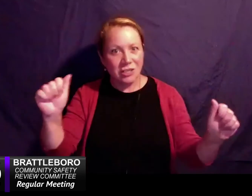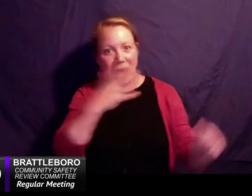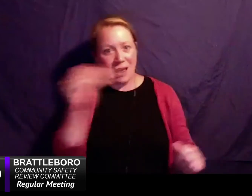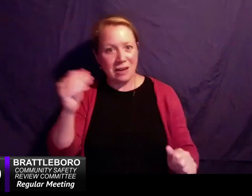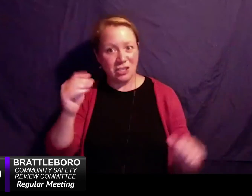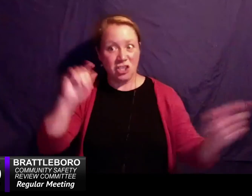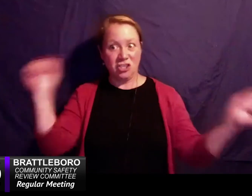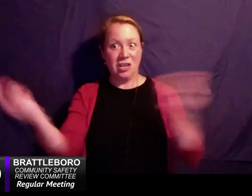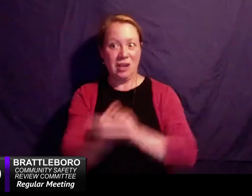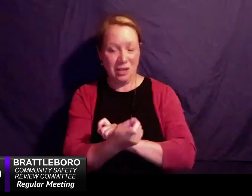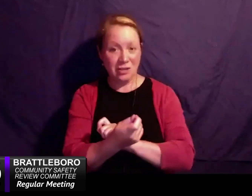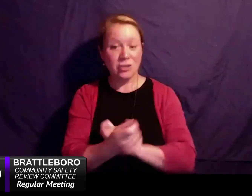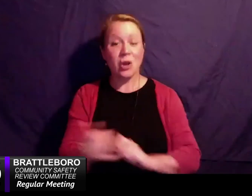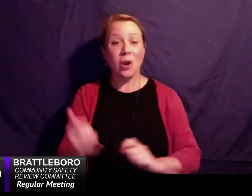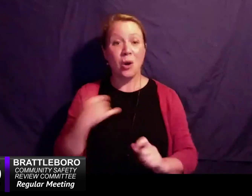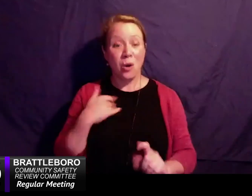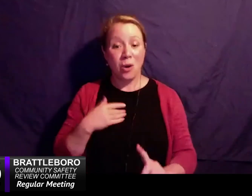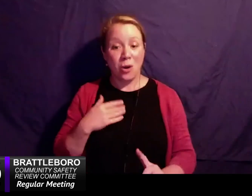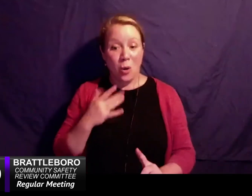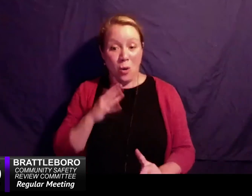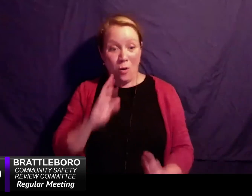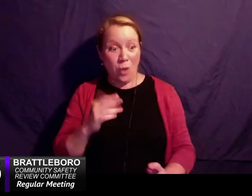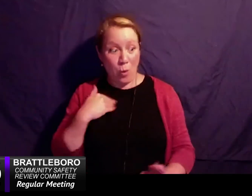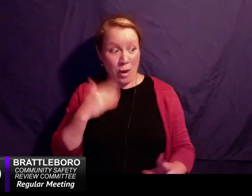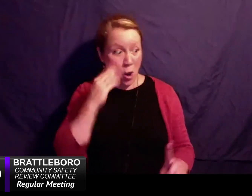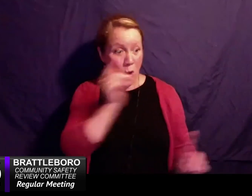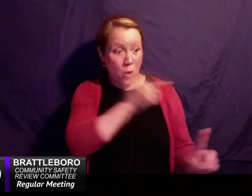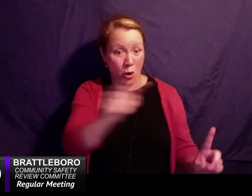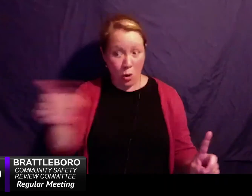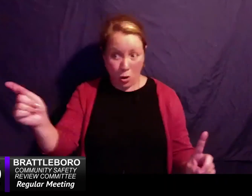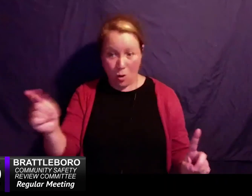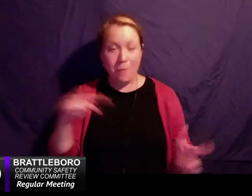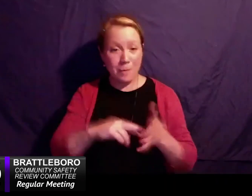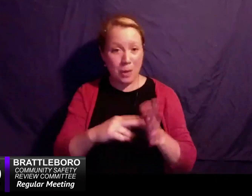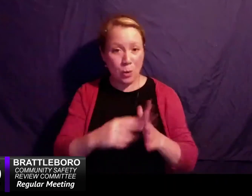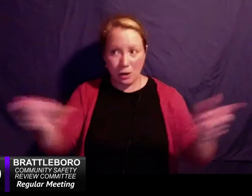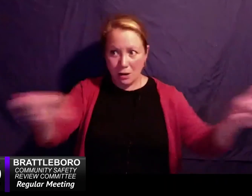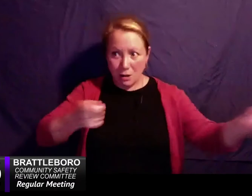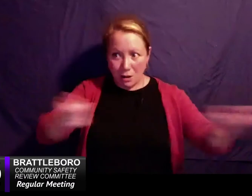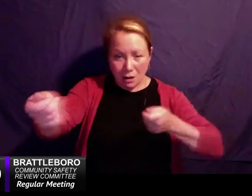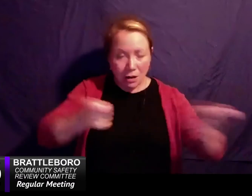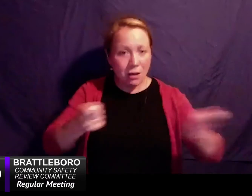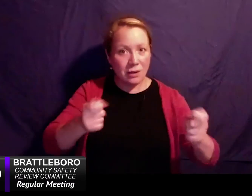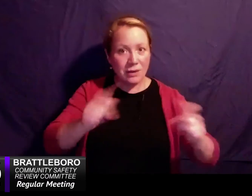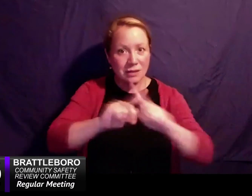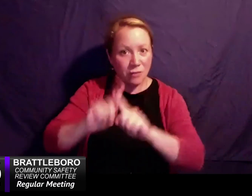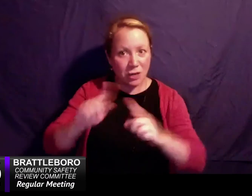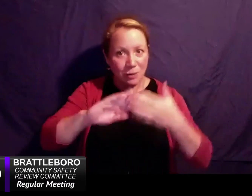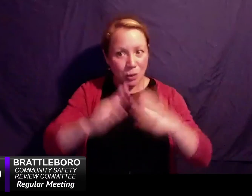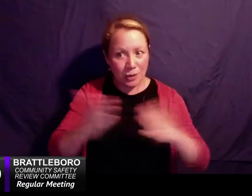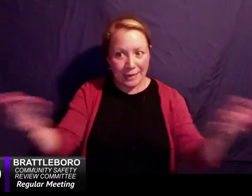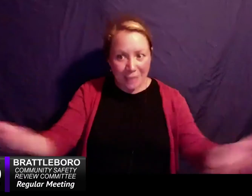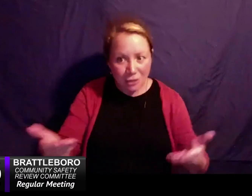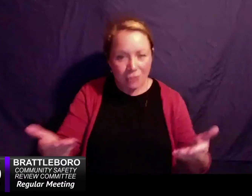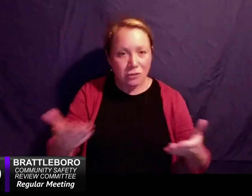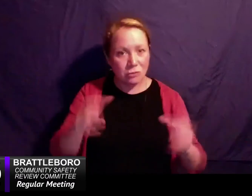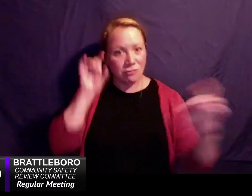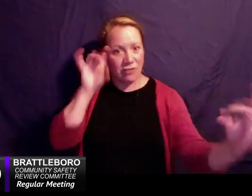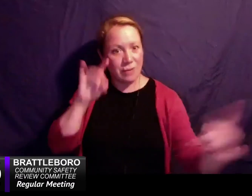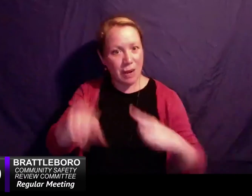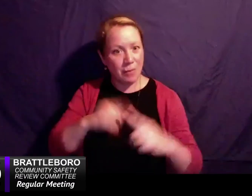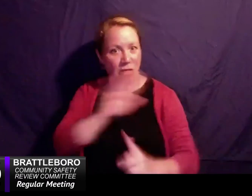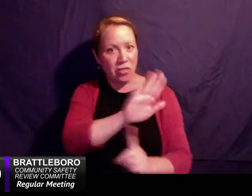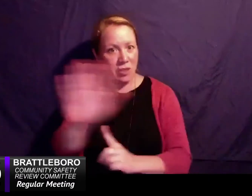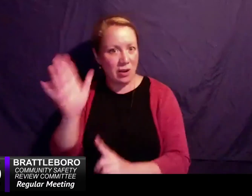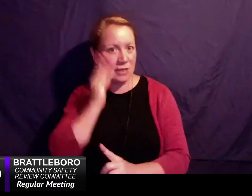that in knowing all those people, that we can bring a broad swath of the community in to give feedback about what their experiences